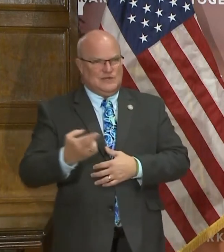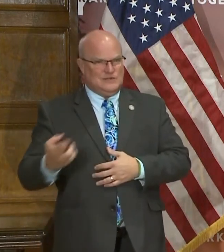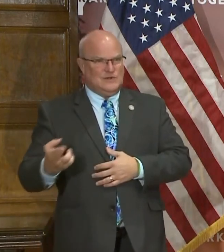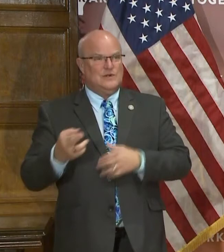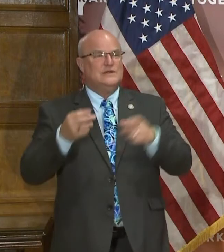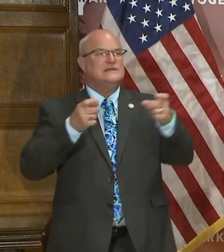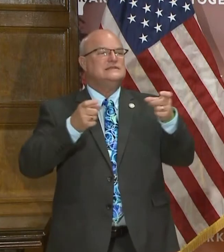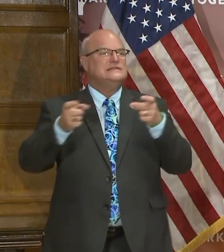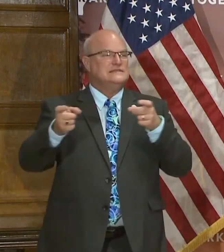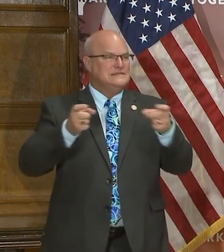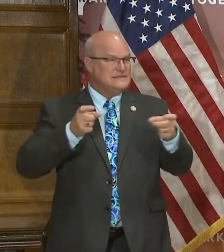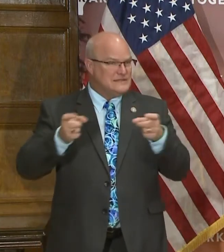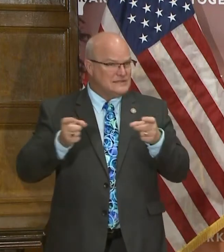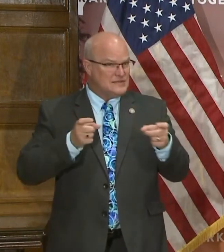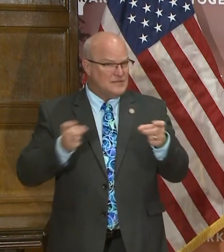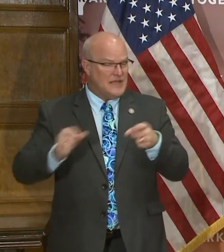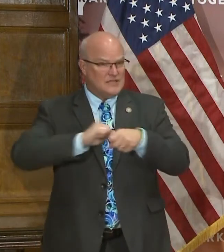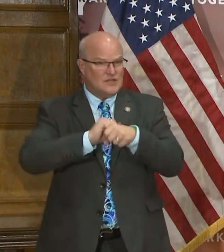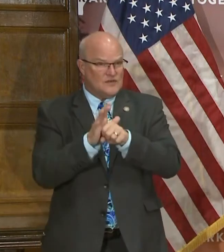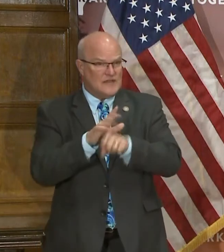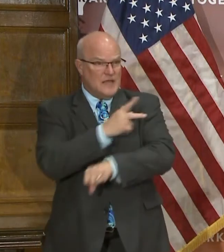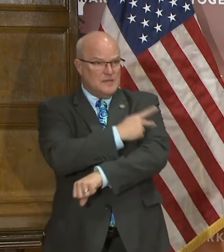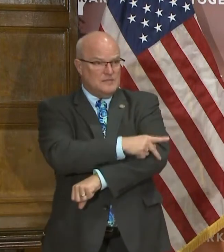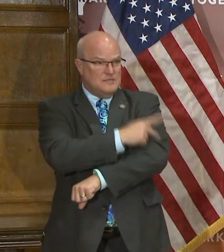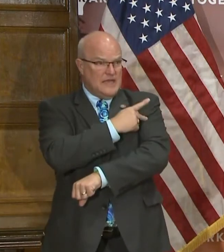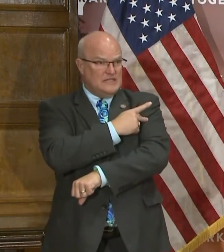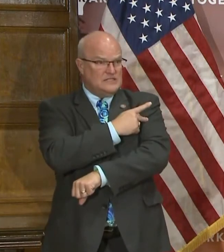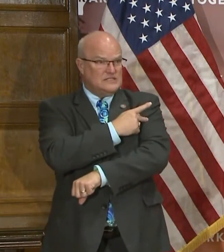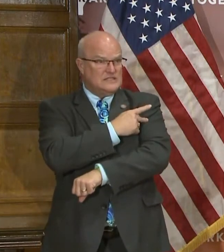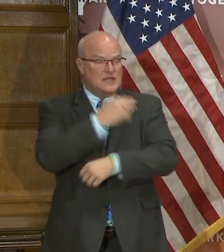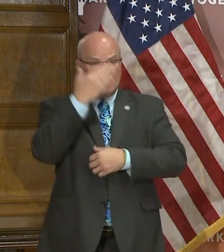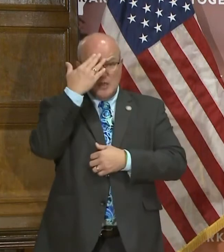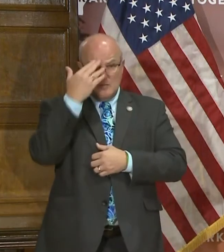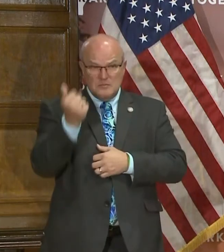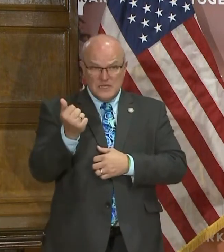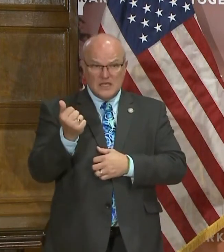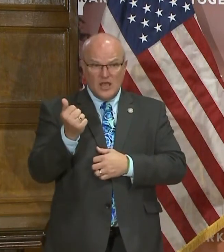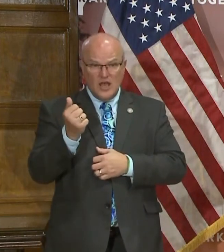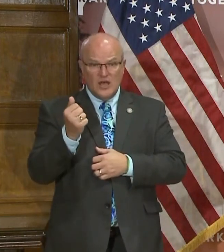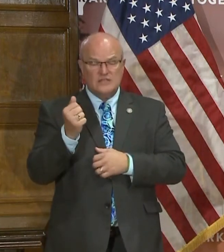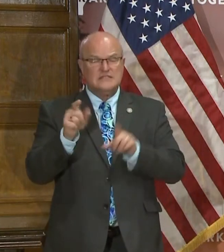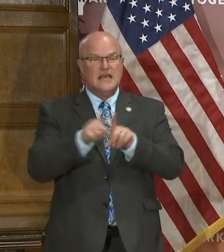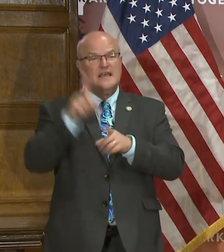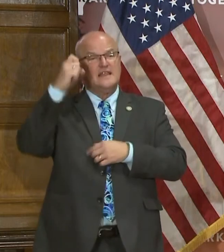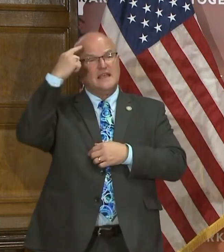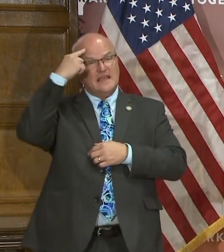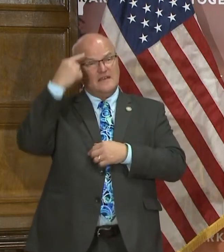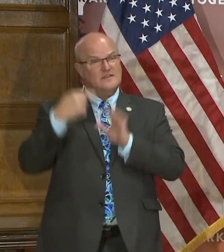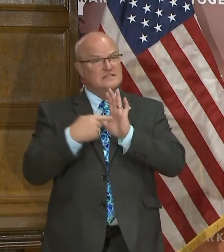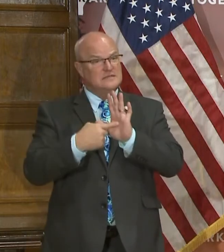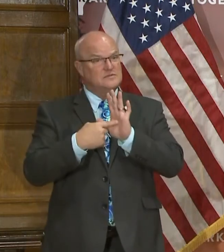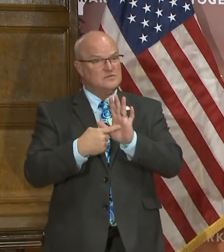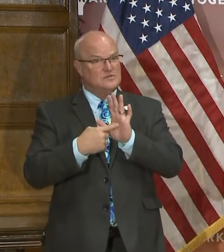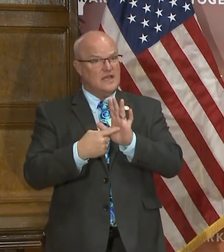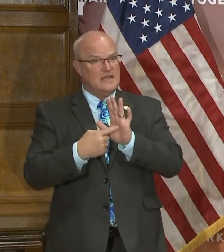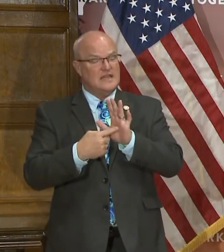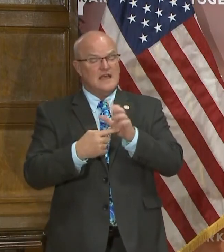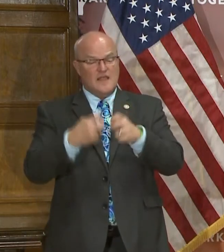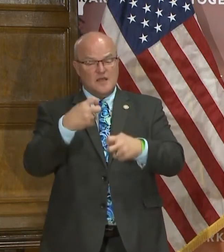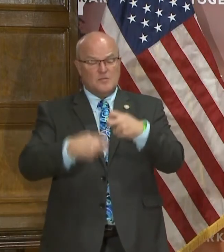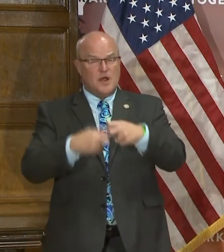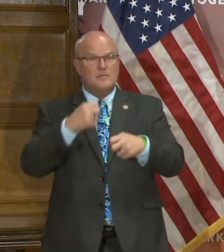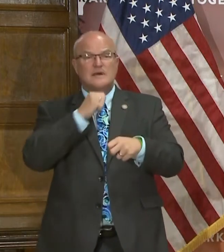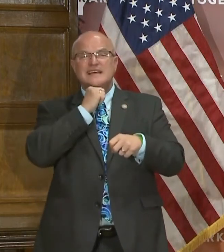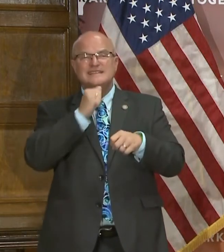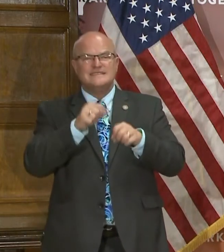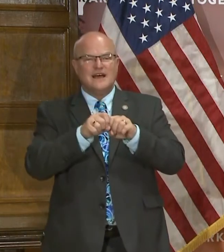to manage COVID-19 patients because as Governor Hutchinson just demonstrated to you, the problem is not